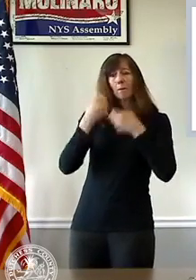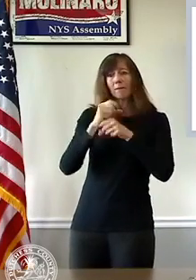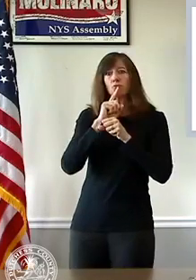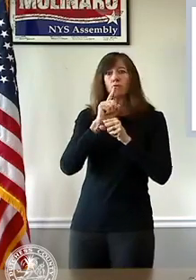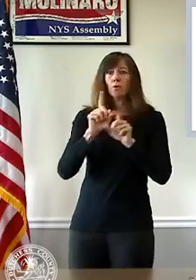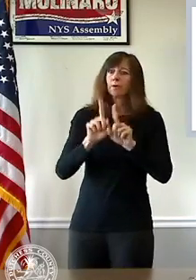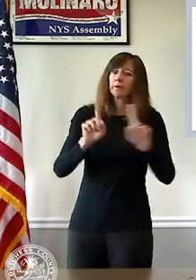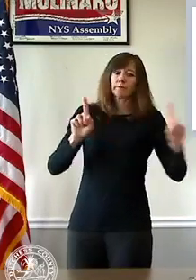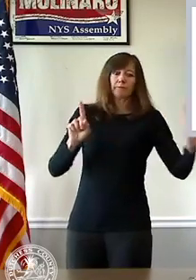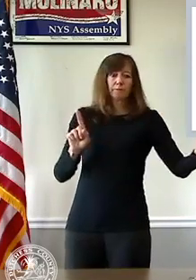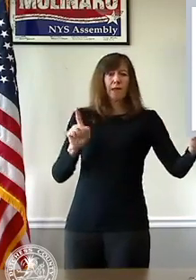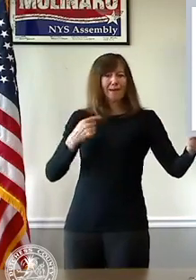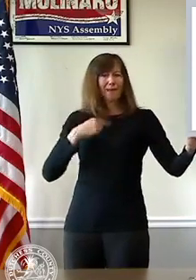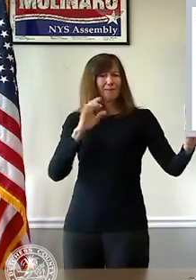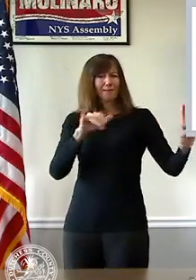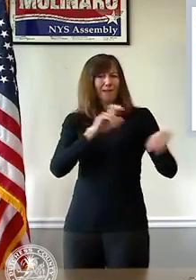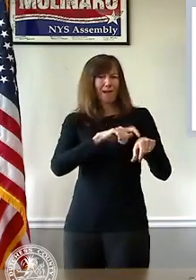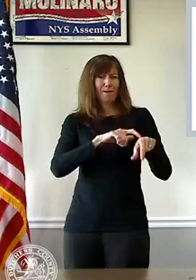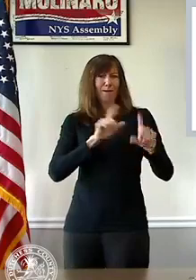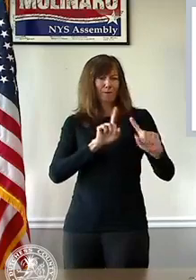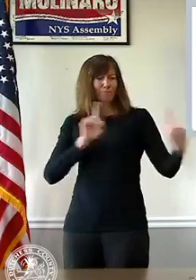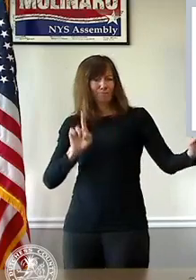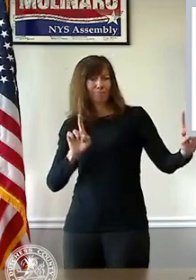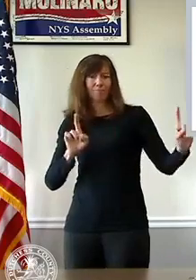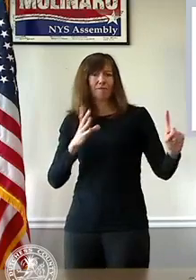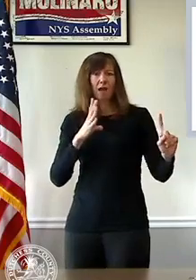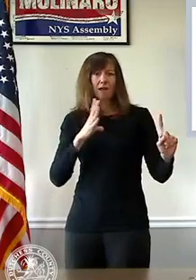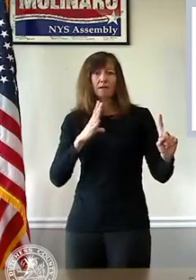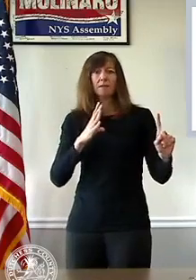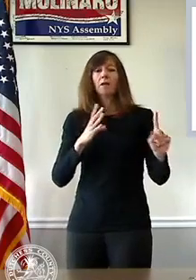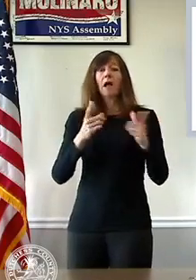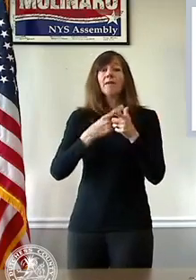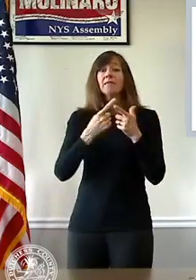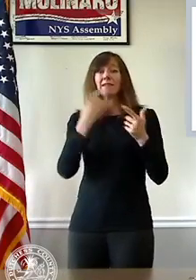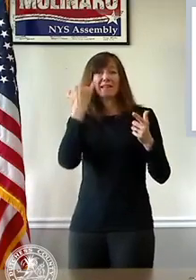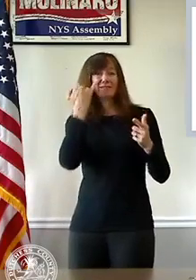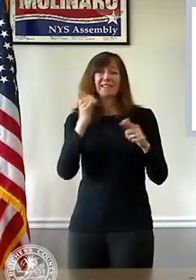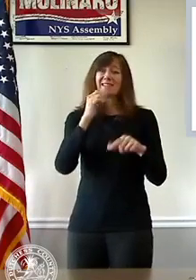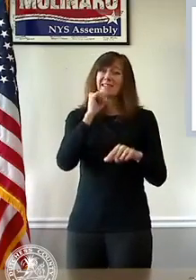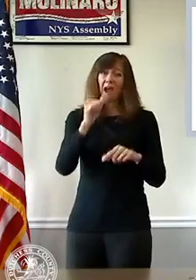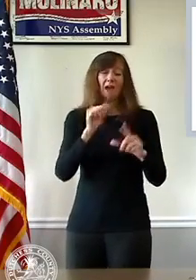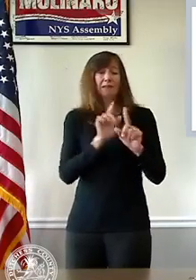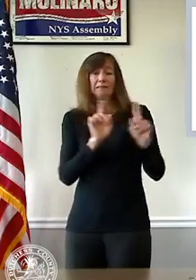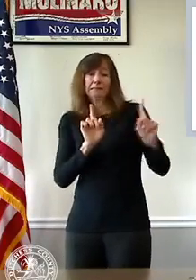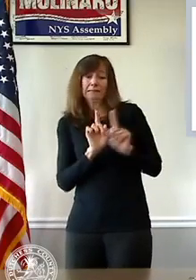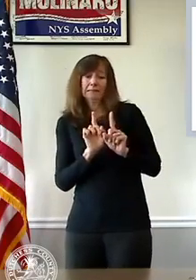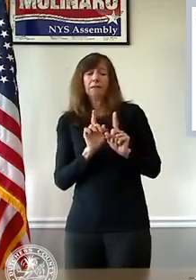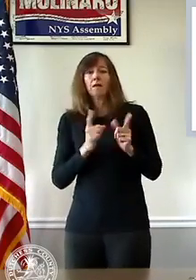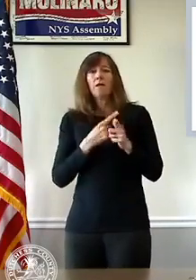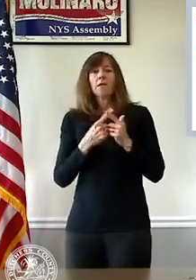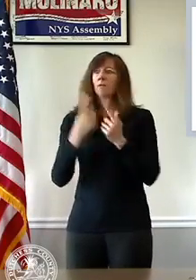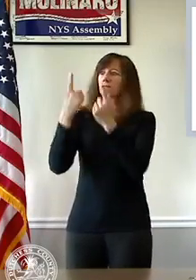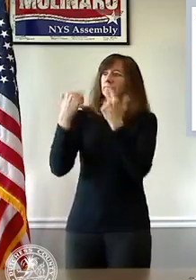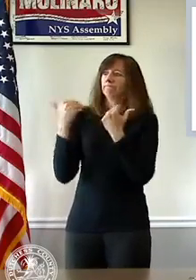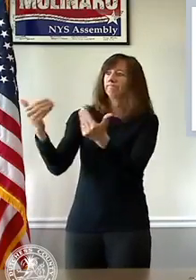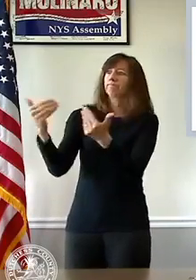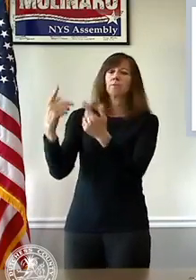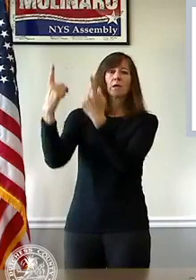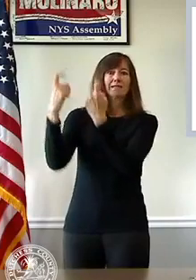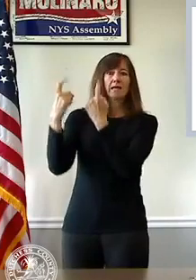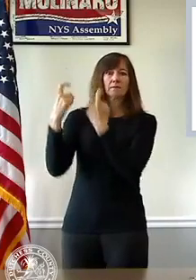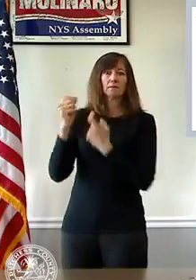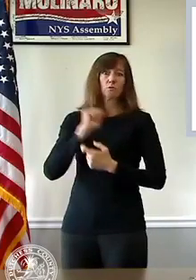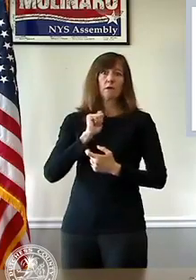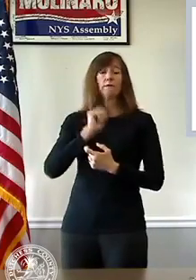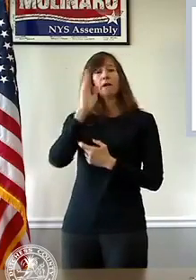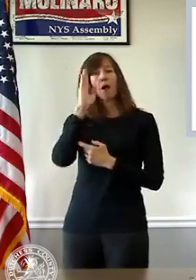as I was, that you're tested. So in fact, on Friday, I'll be tested just as a way to be sure that I haven't contracted COVID-19. And I'm